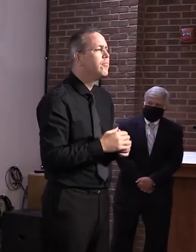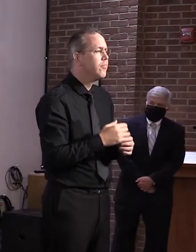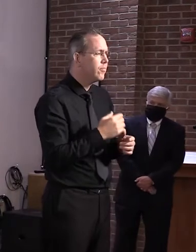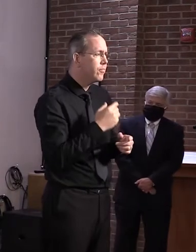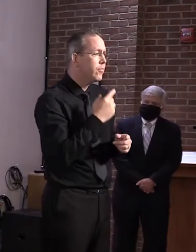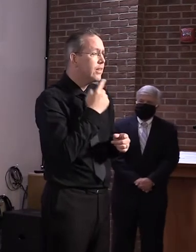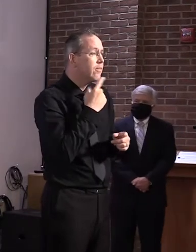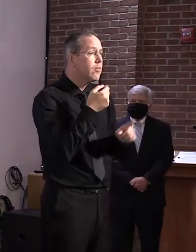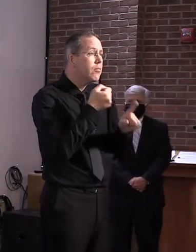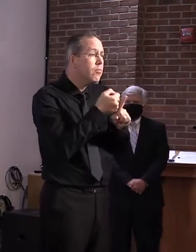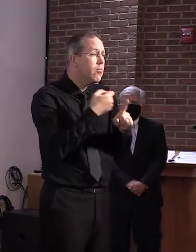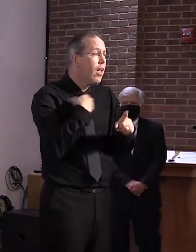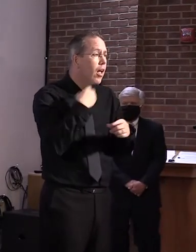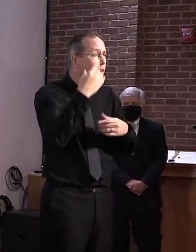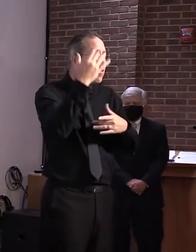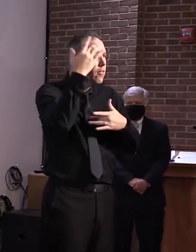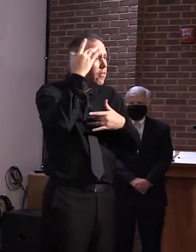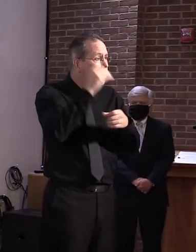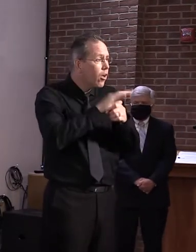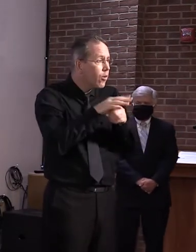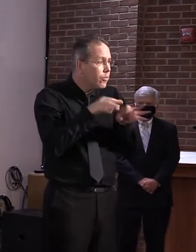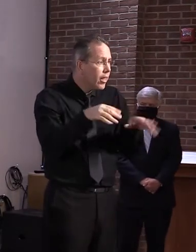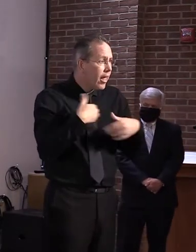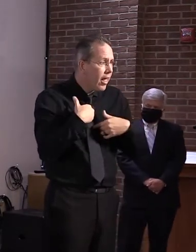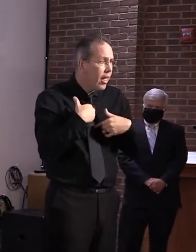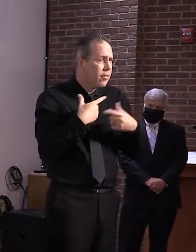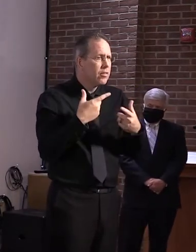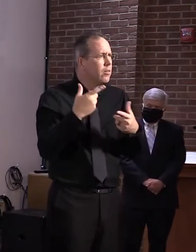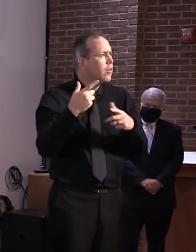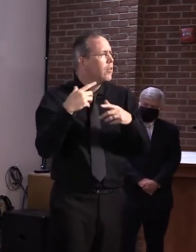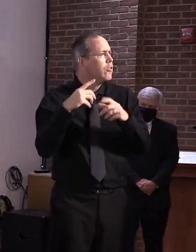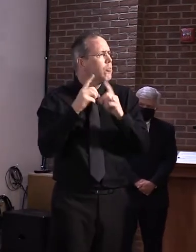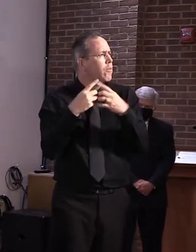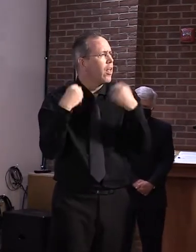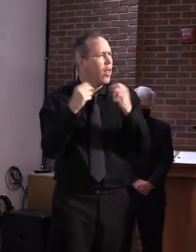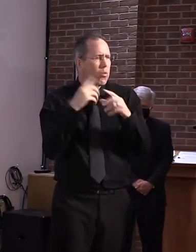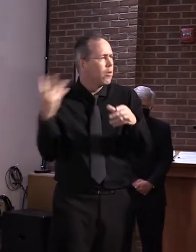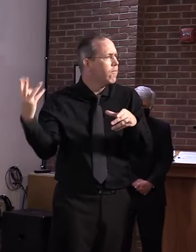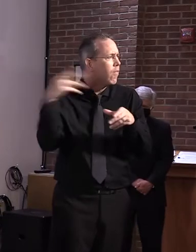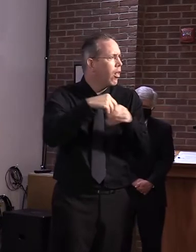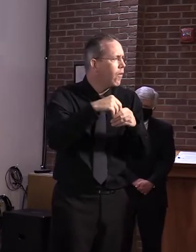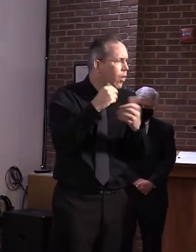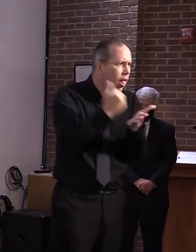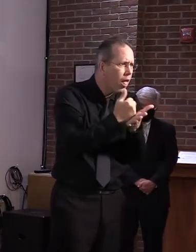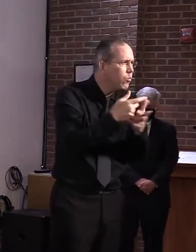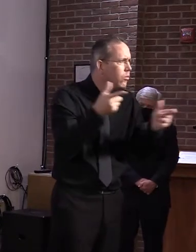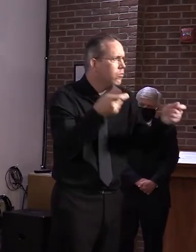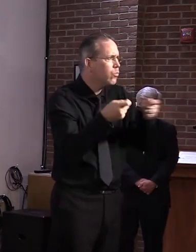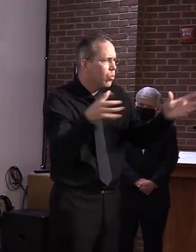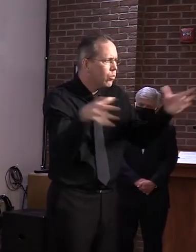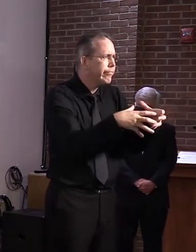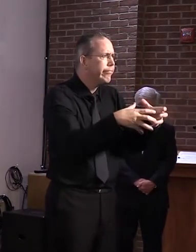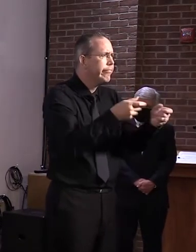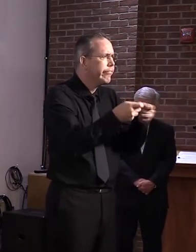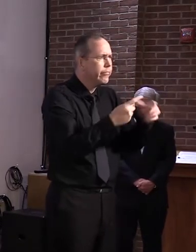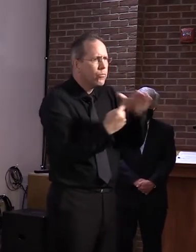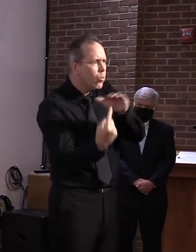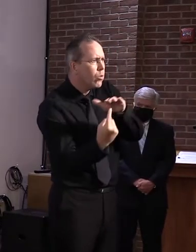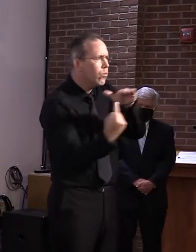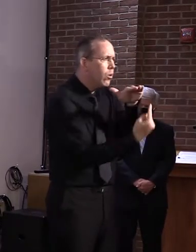the Department of Health is that they immediately come into campus. They immediately do the contact tracing. We